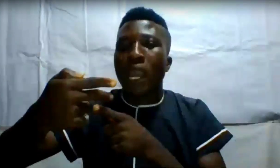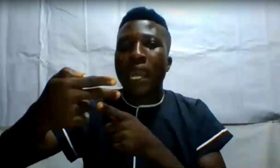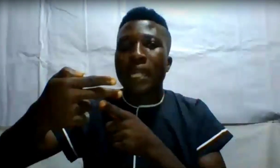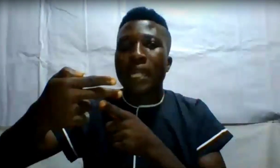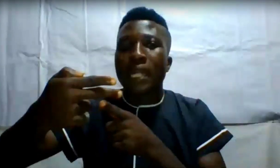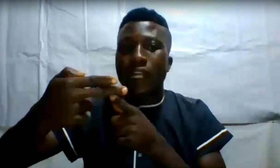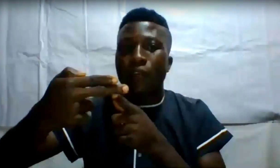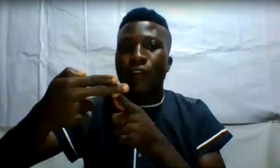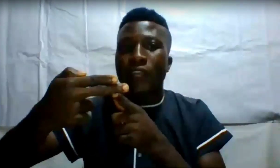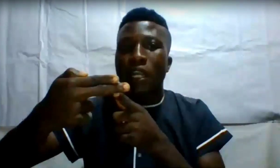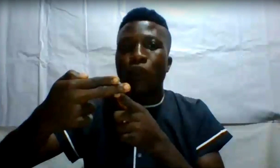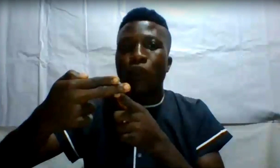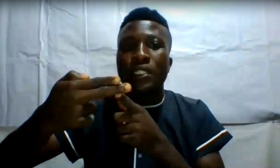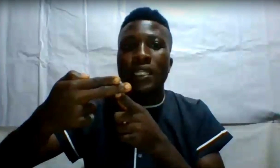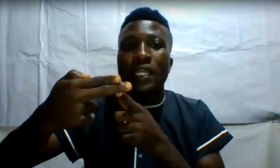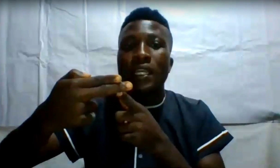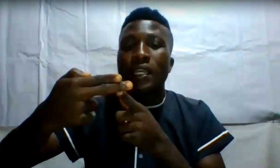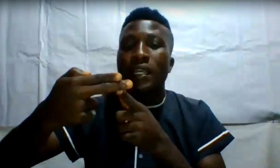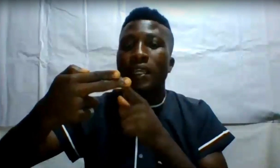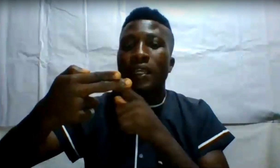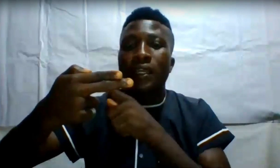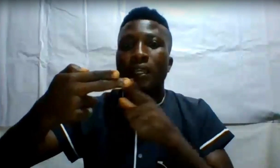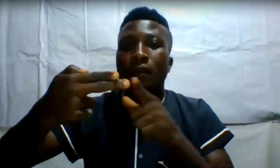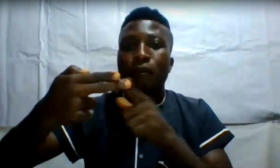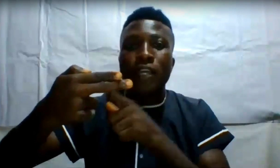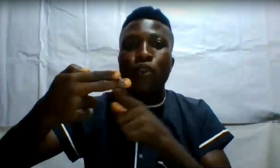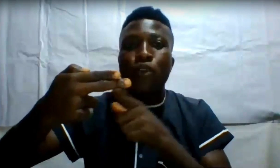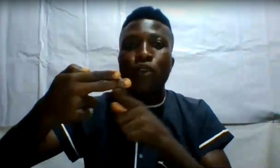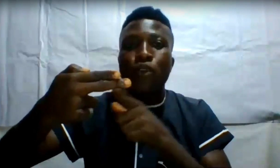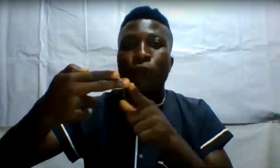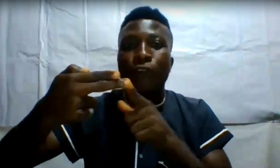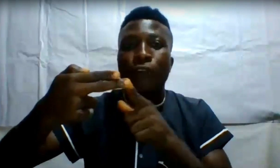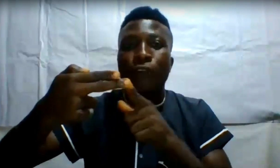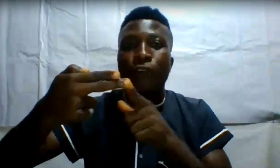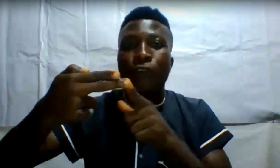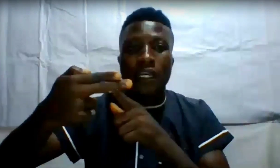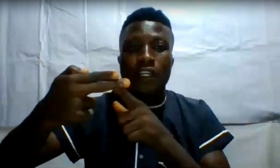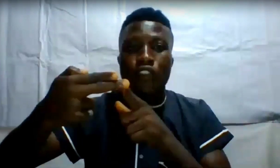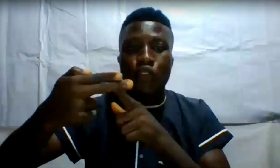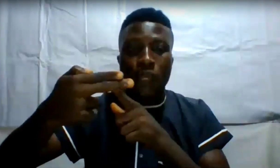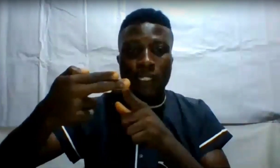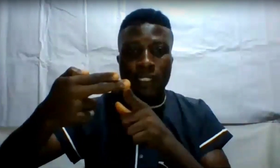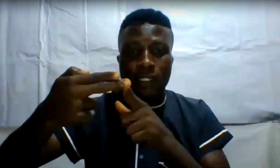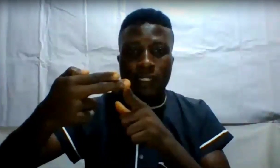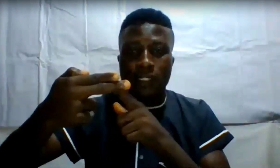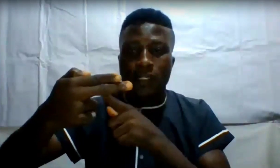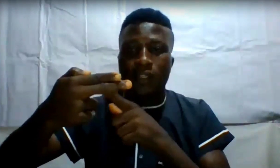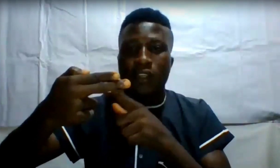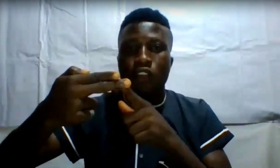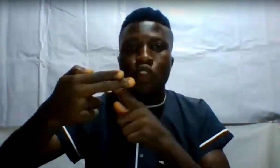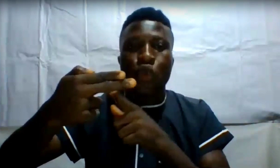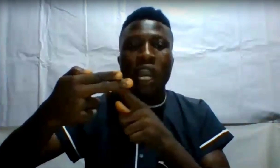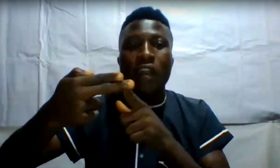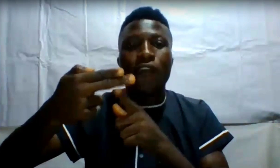add another finger, which is the middle finger, to it. So you have letter